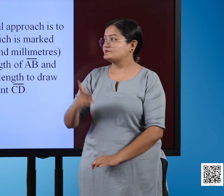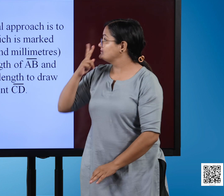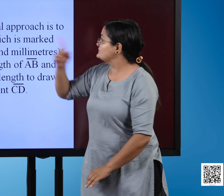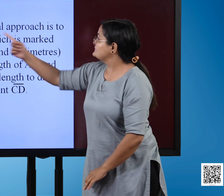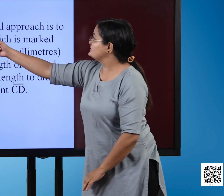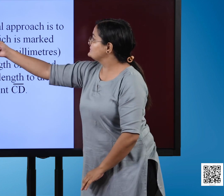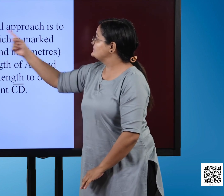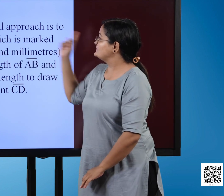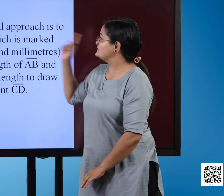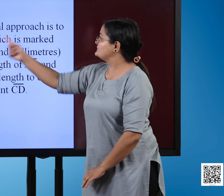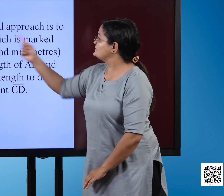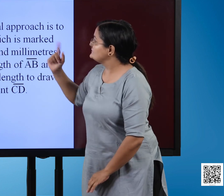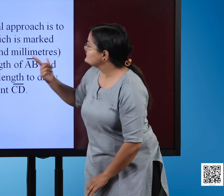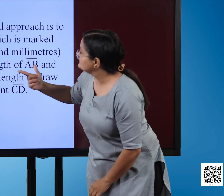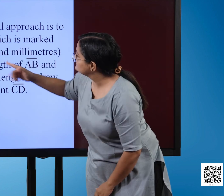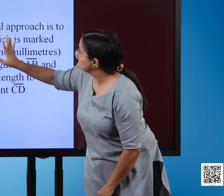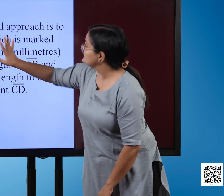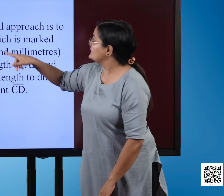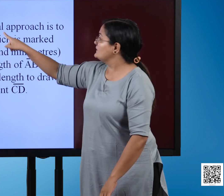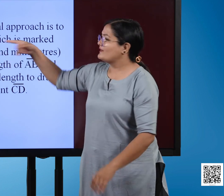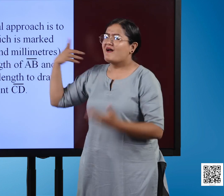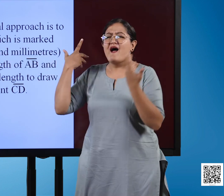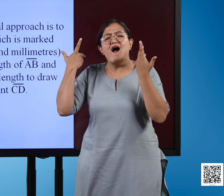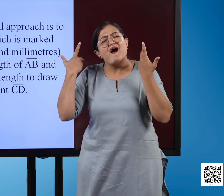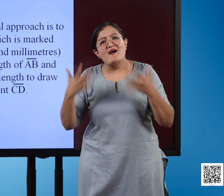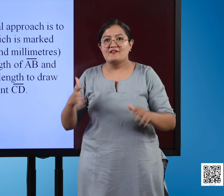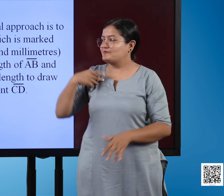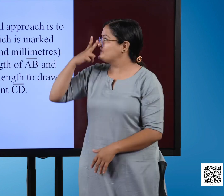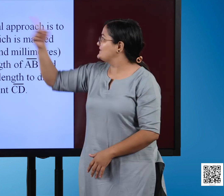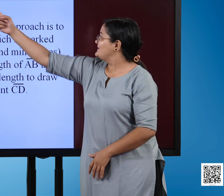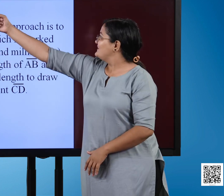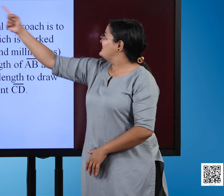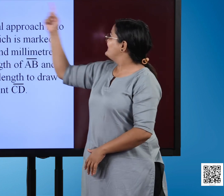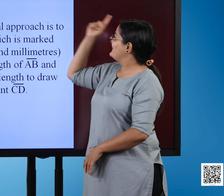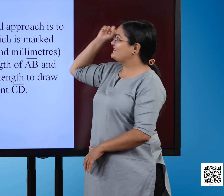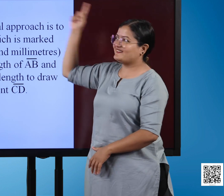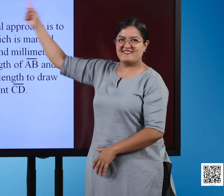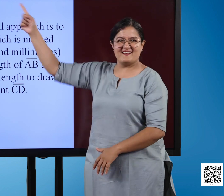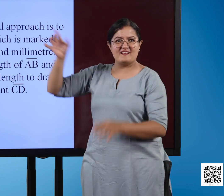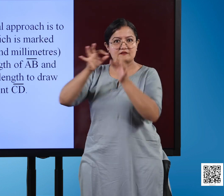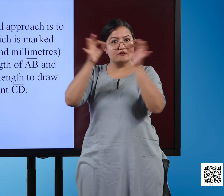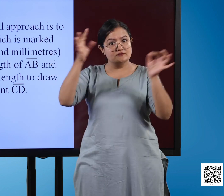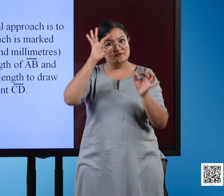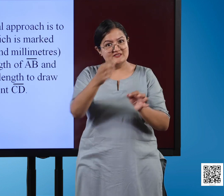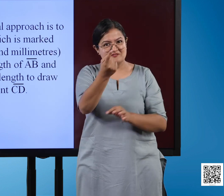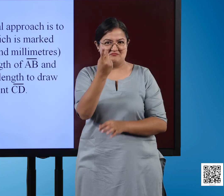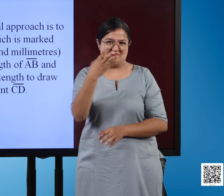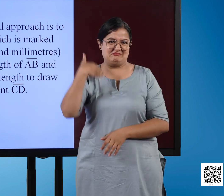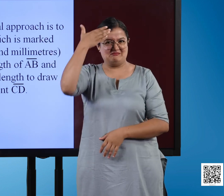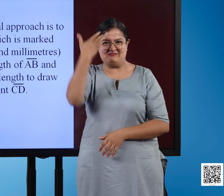A quick and natural approach is to use your ruler, which is marked with centimeters and millimeters, to